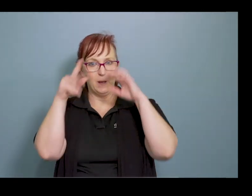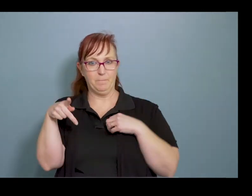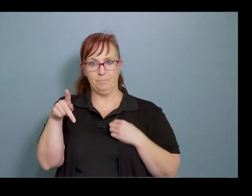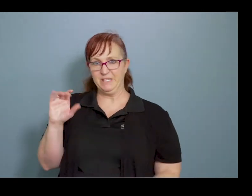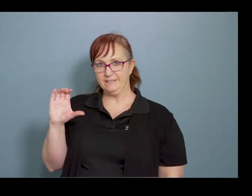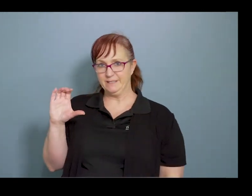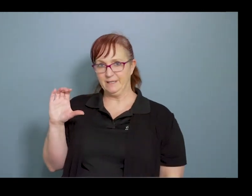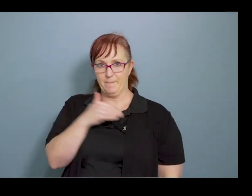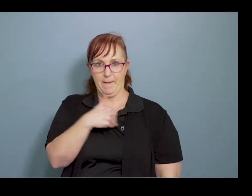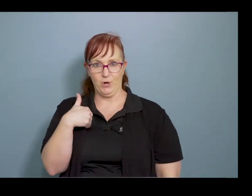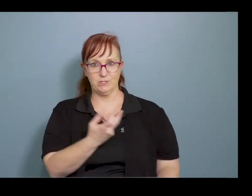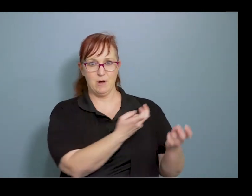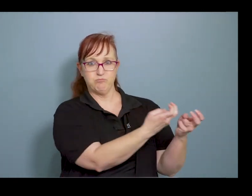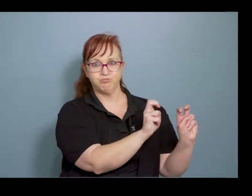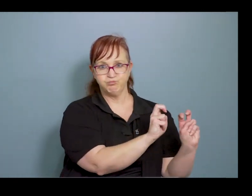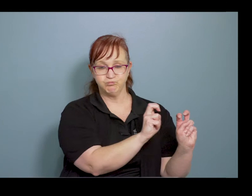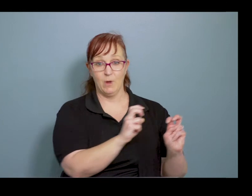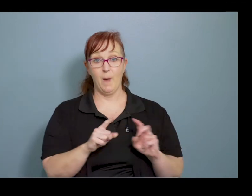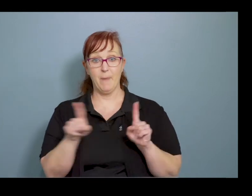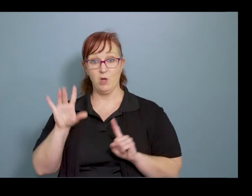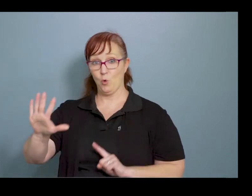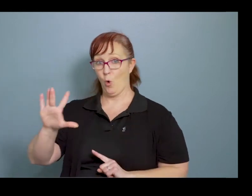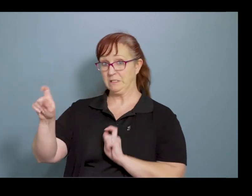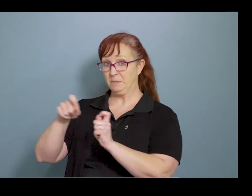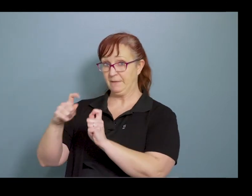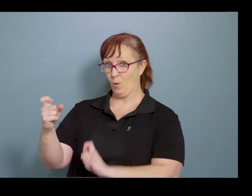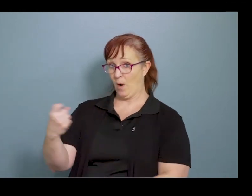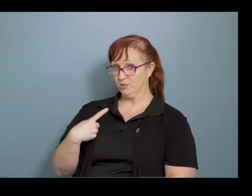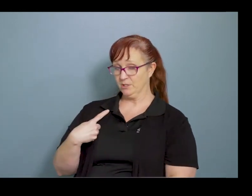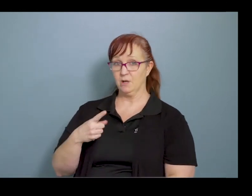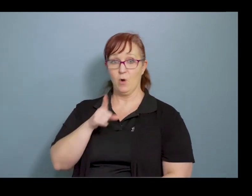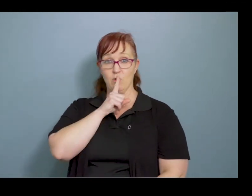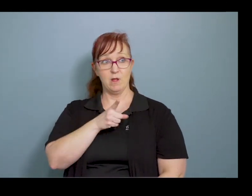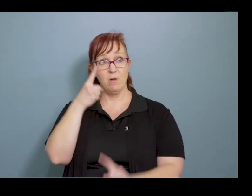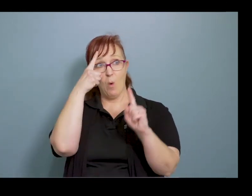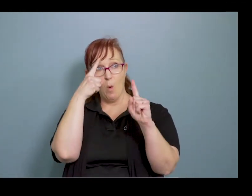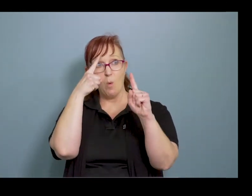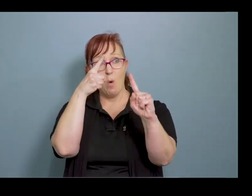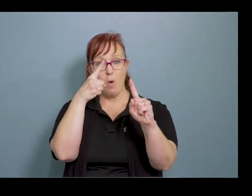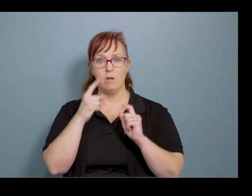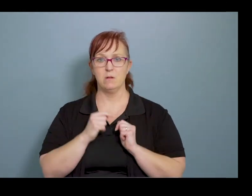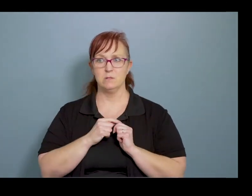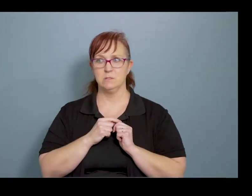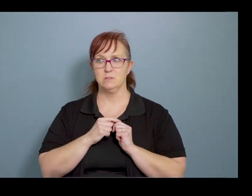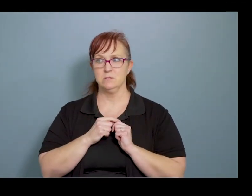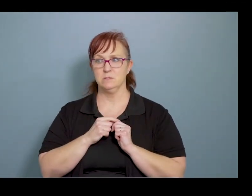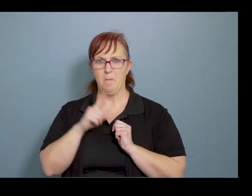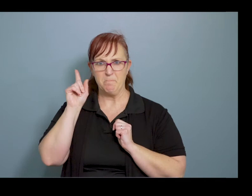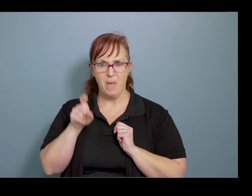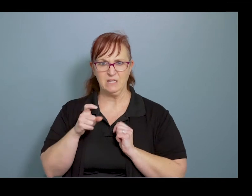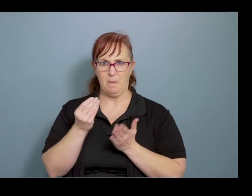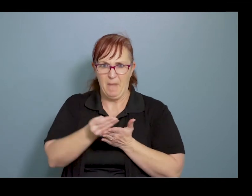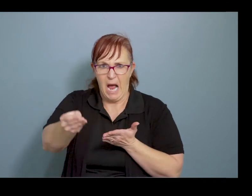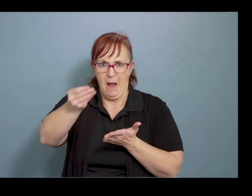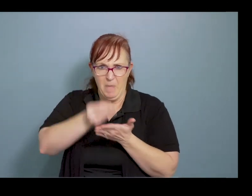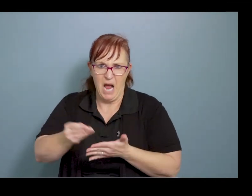this specific question, I believe that the goal here is not to burden the specific units across